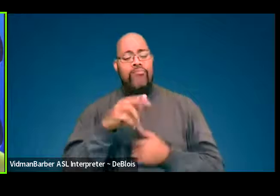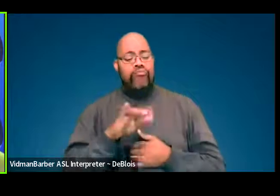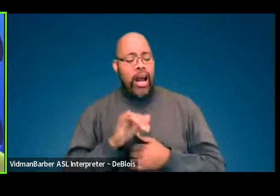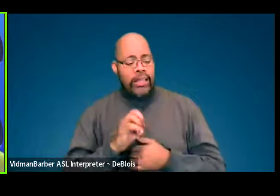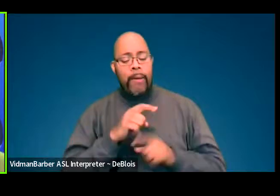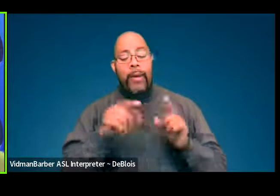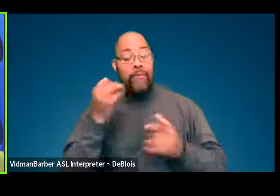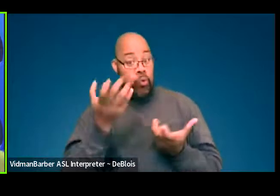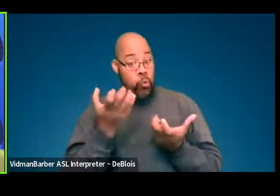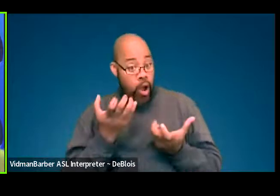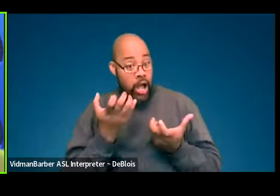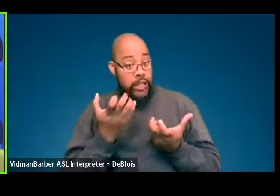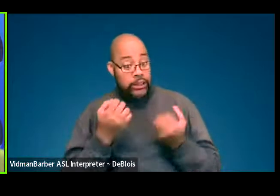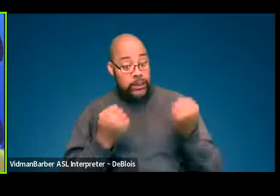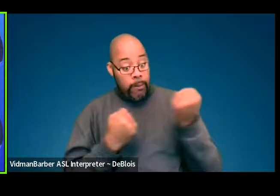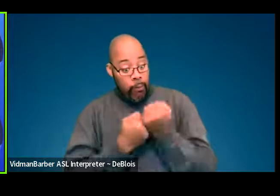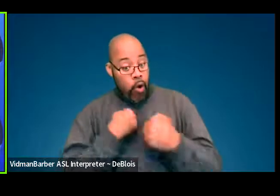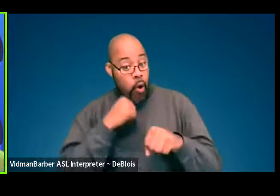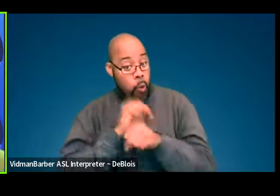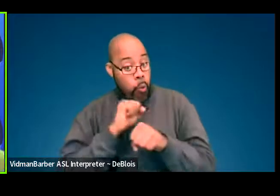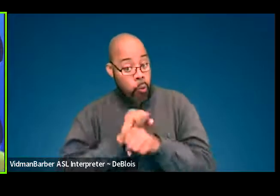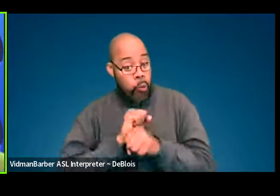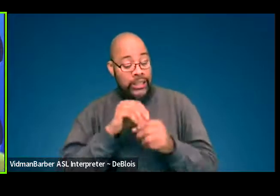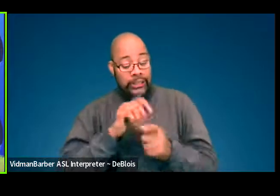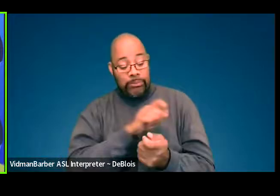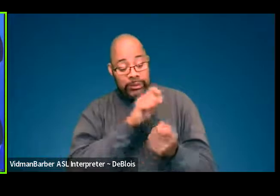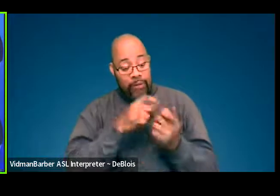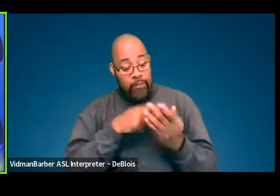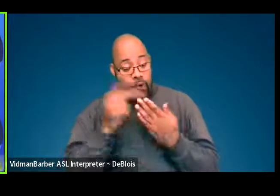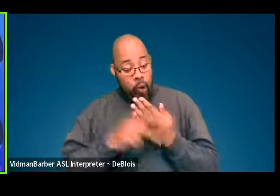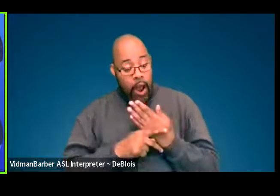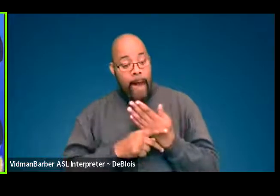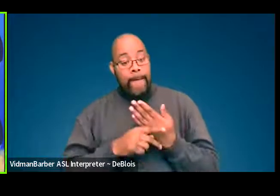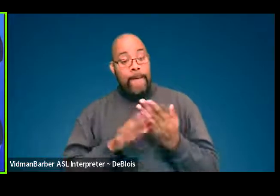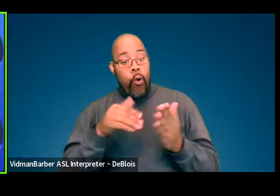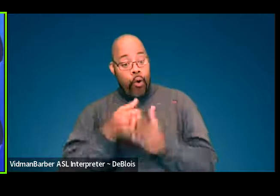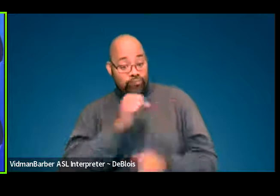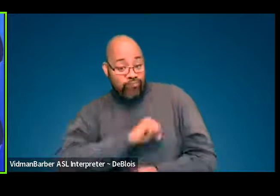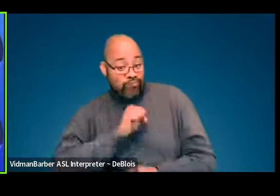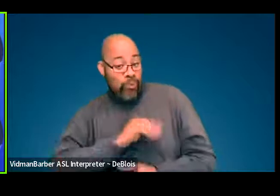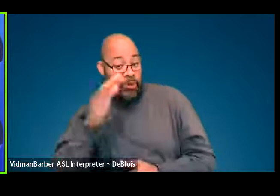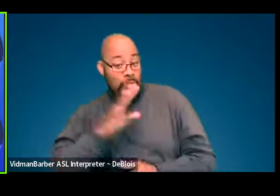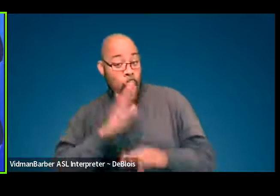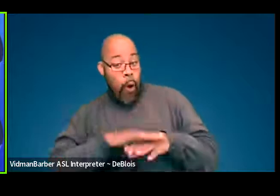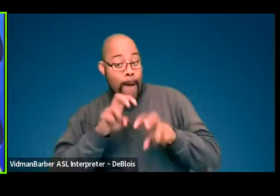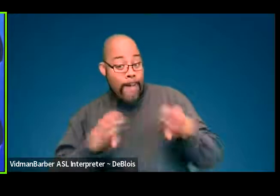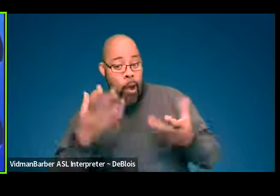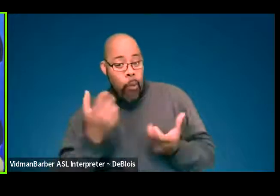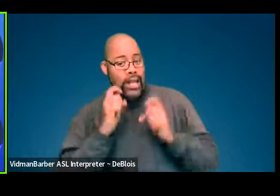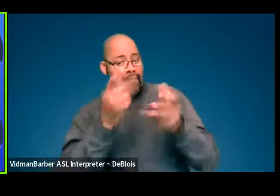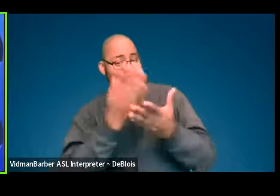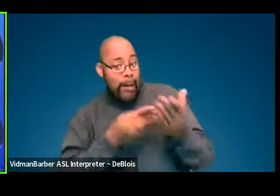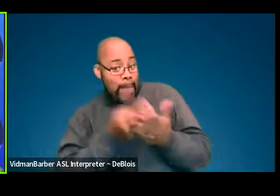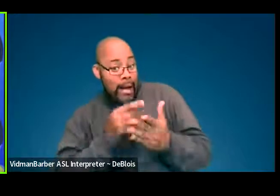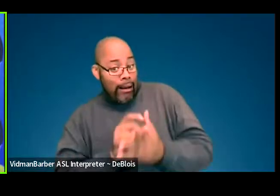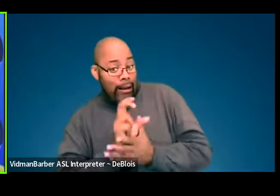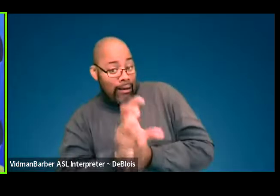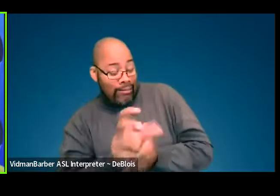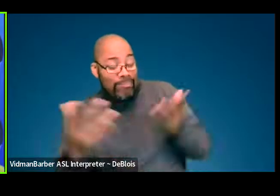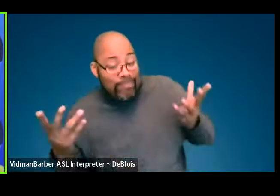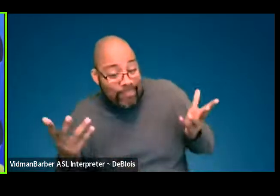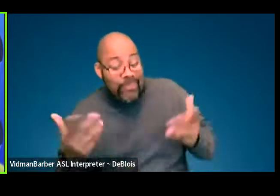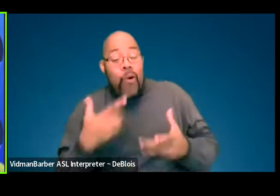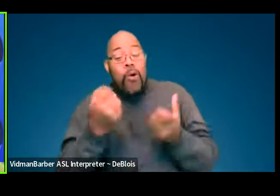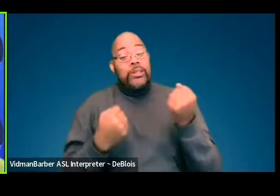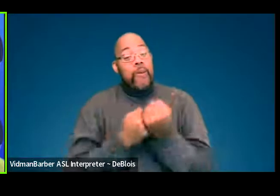But if you do want to support our work in a specific program, like, oh, your homegirl is going to be speaking on a panel, you want to give her some money, you